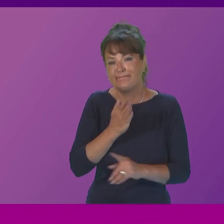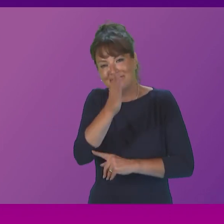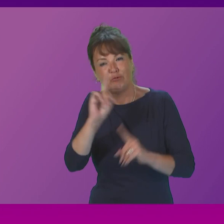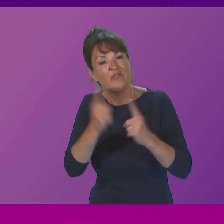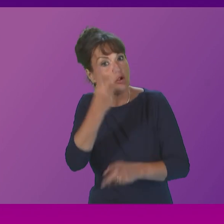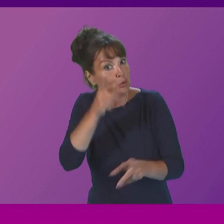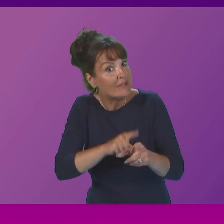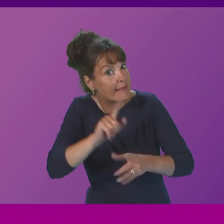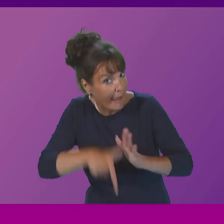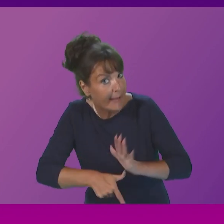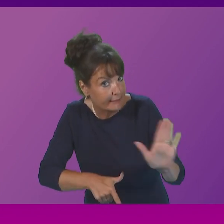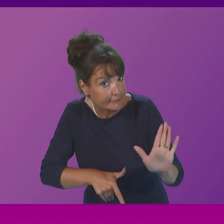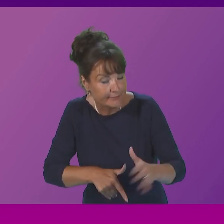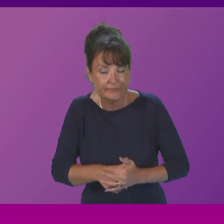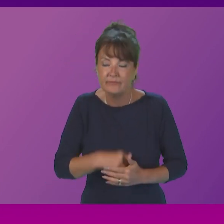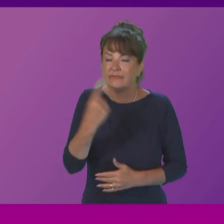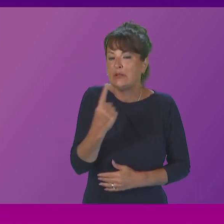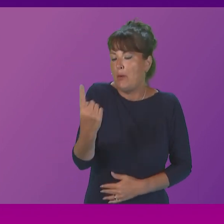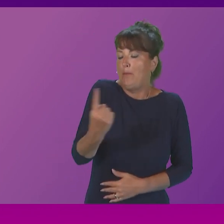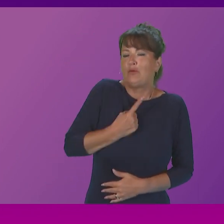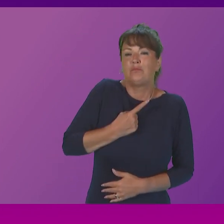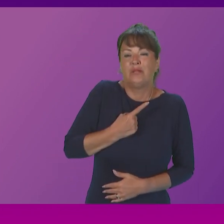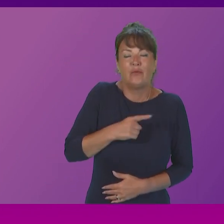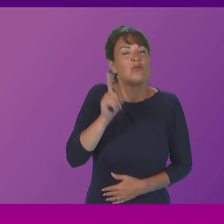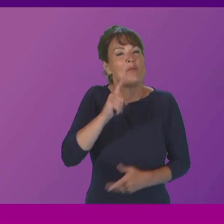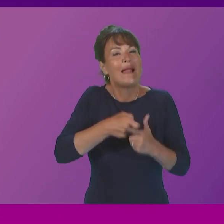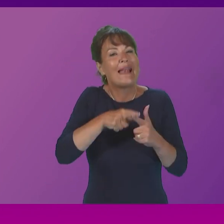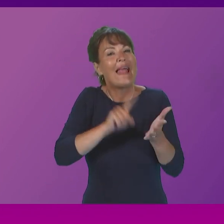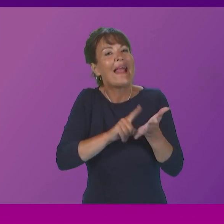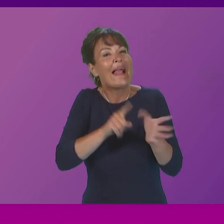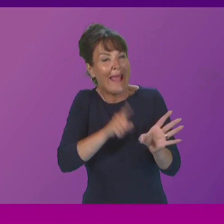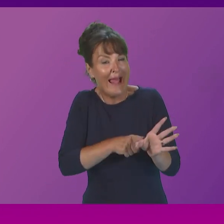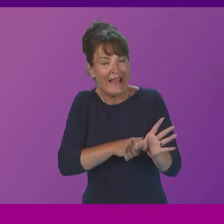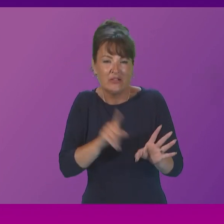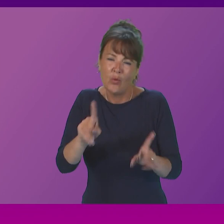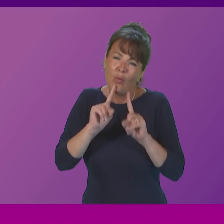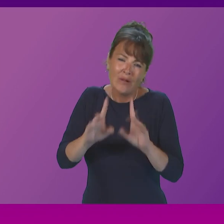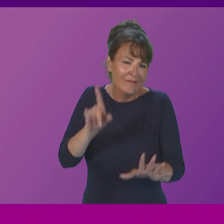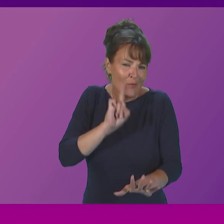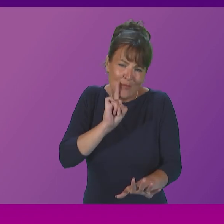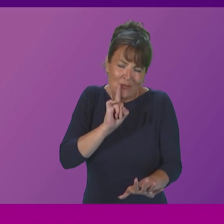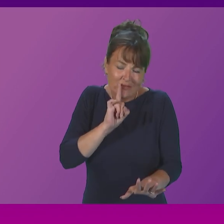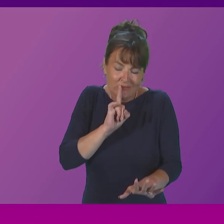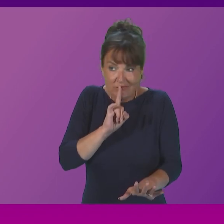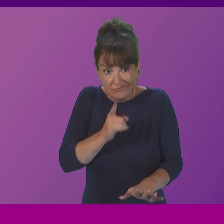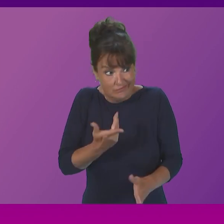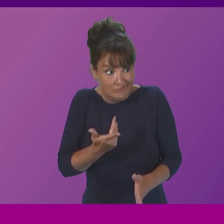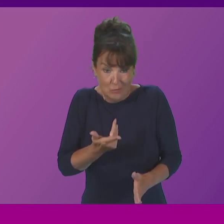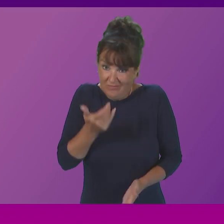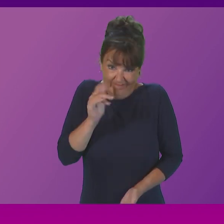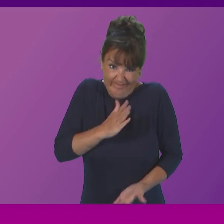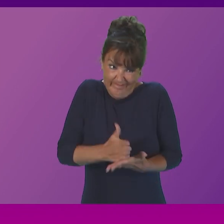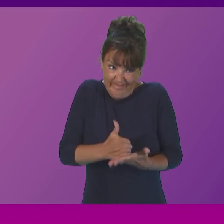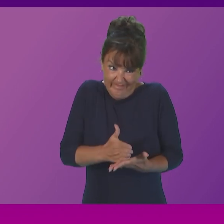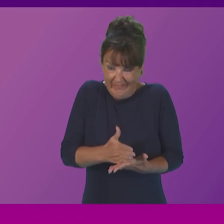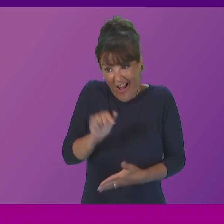me, Kelly Curran, and I'll name her because she's a wonderful woman who probably is responsible